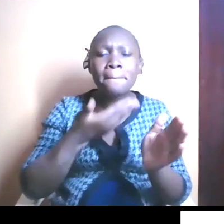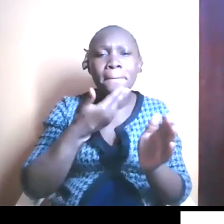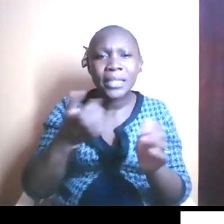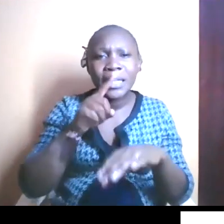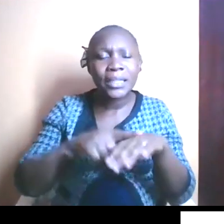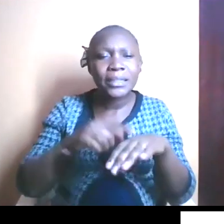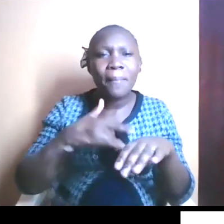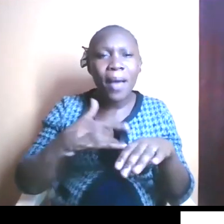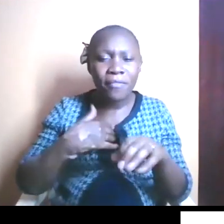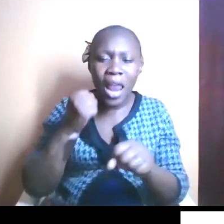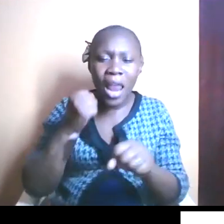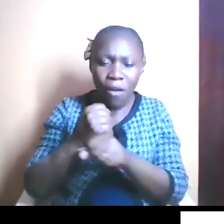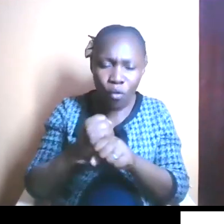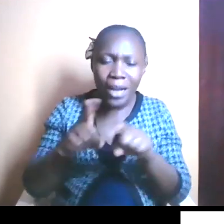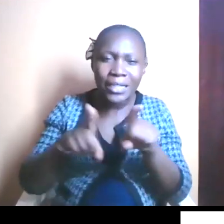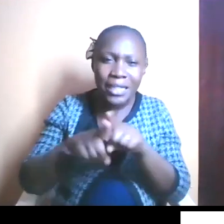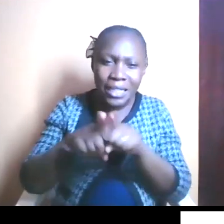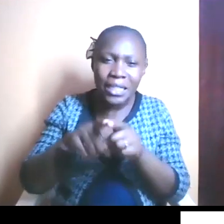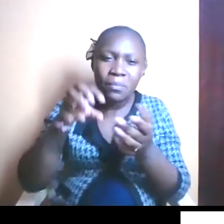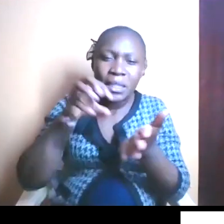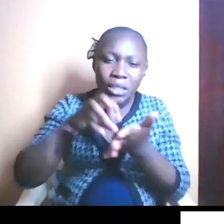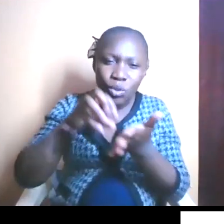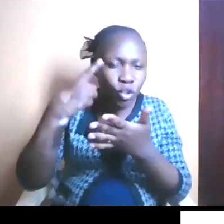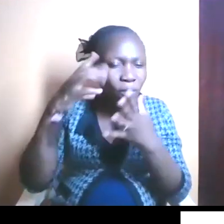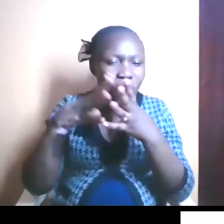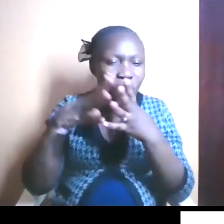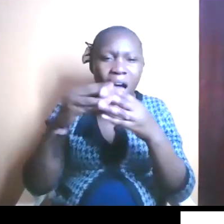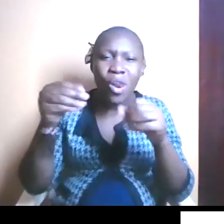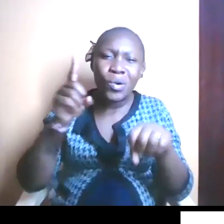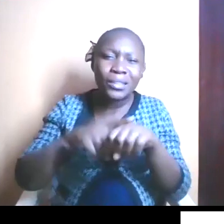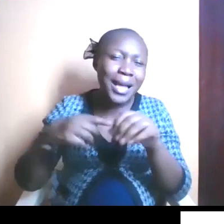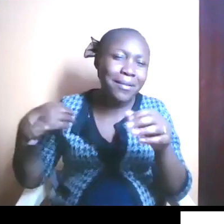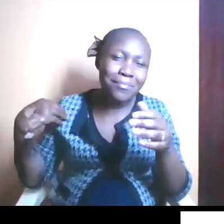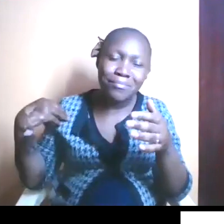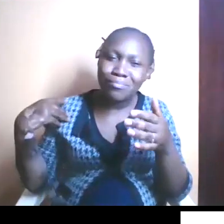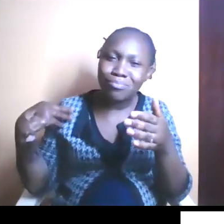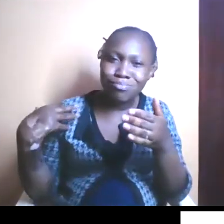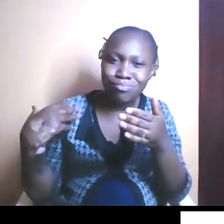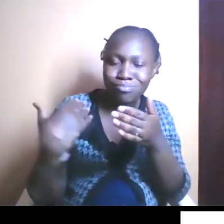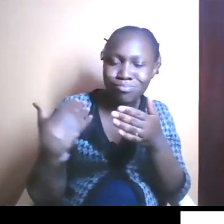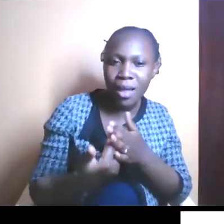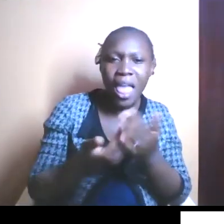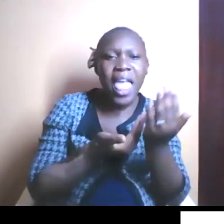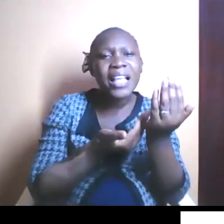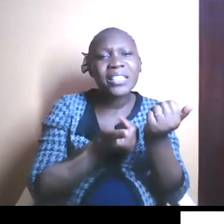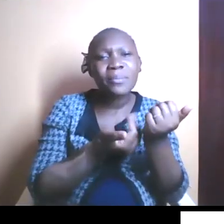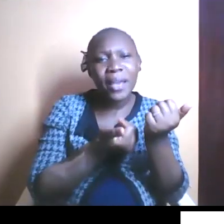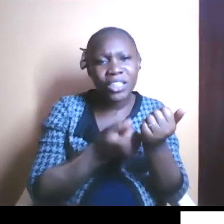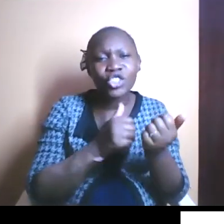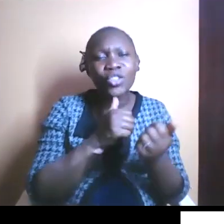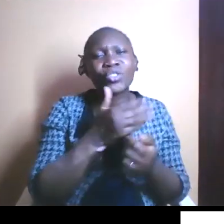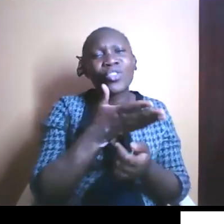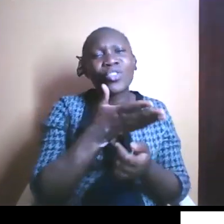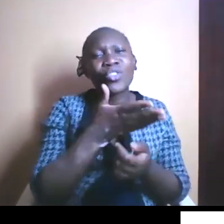place and job situation for a long time and the prospects of growth seem unavailable? Wow, the